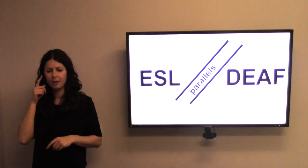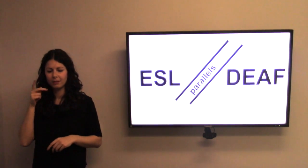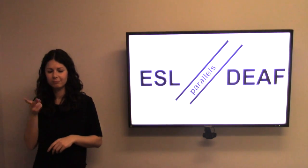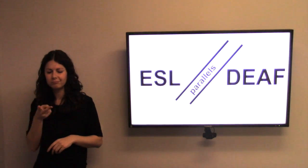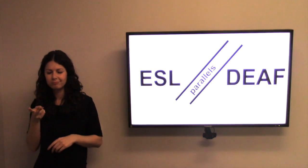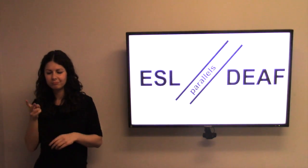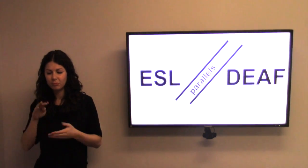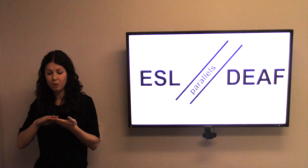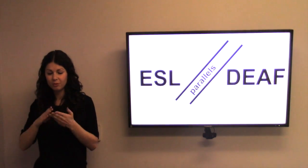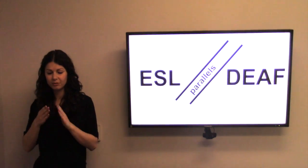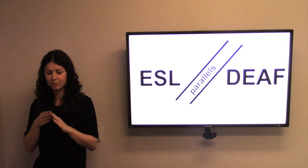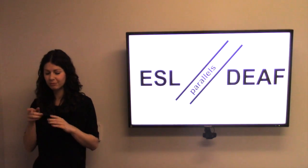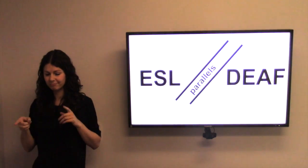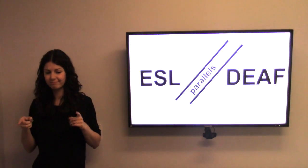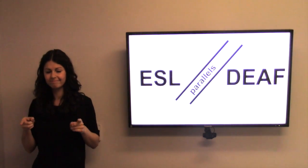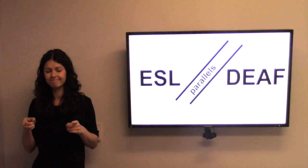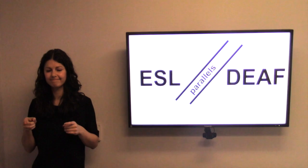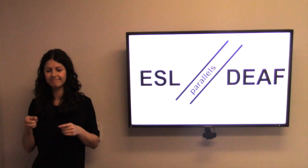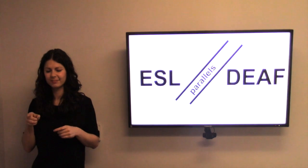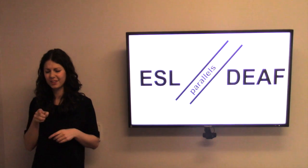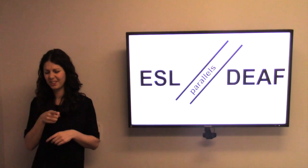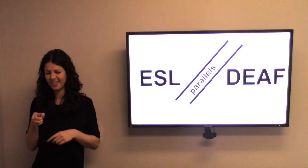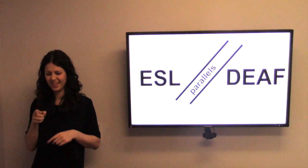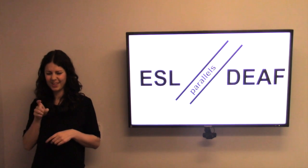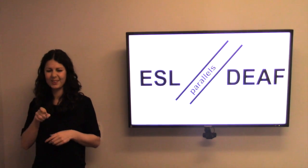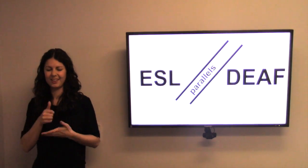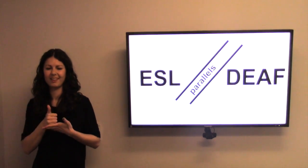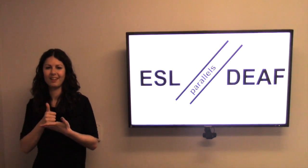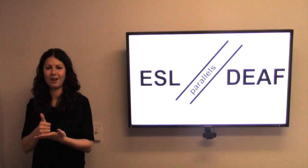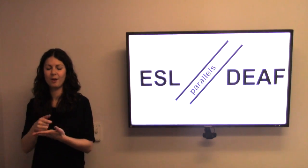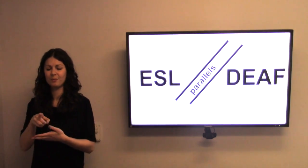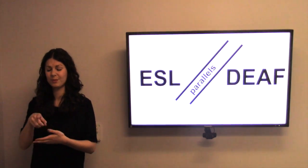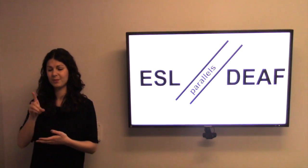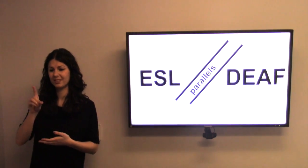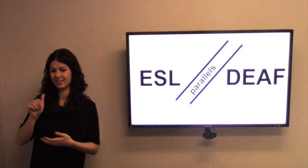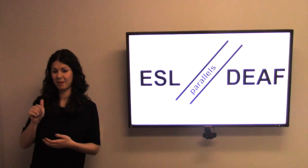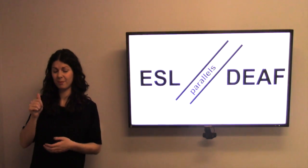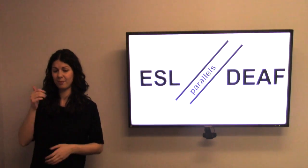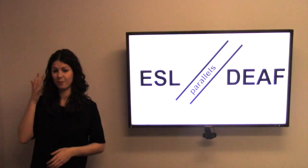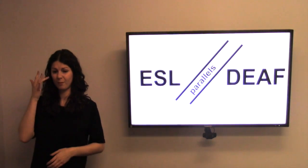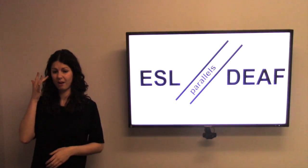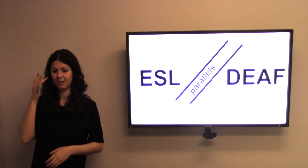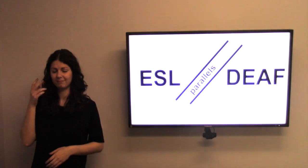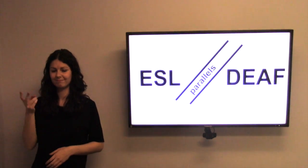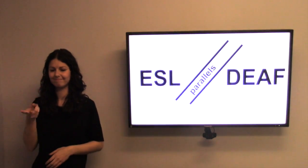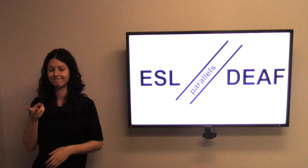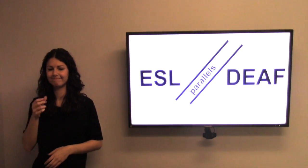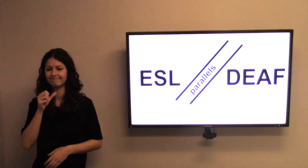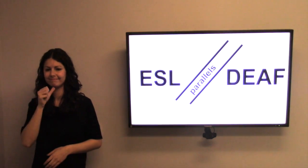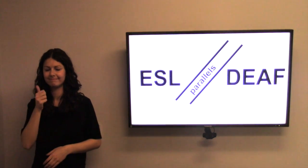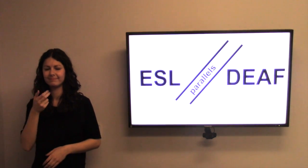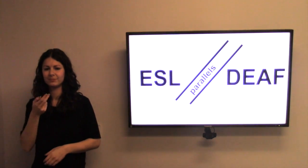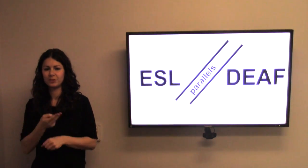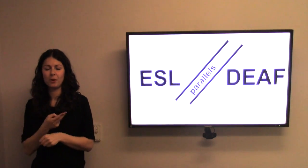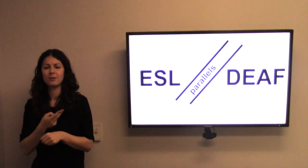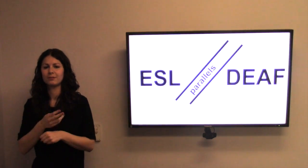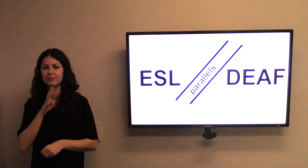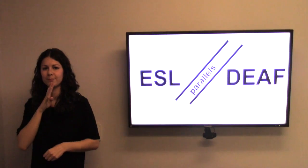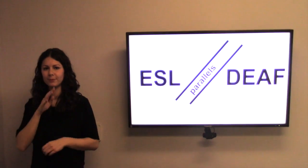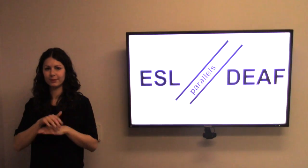The common perspective of the majority is that both ESL and deaf communities need help and assistance and may be disabled simply because they